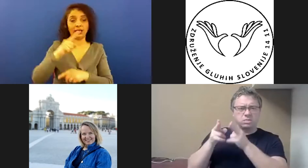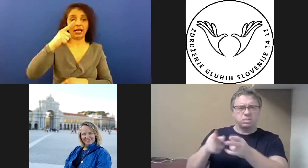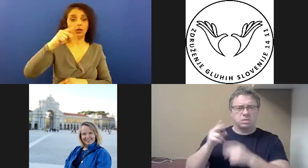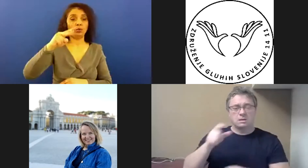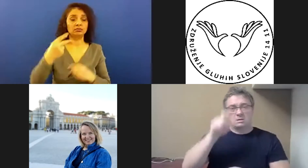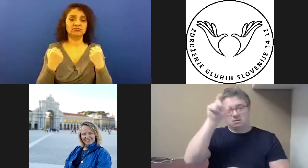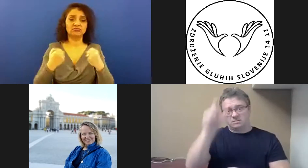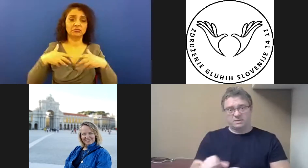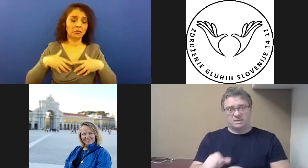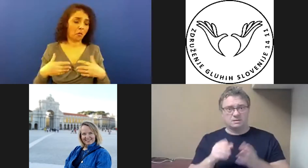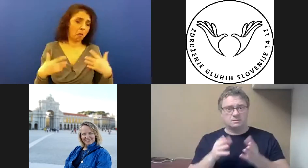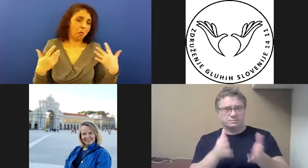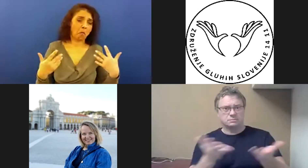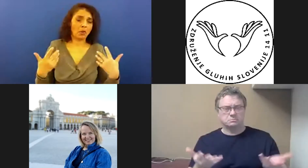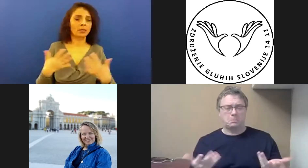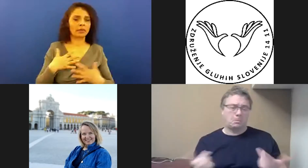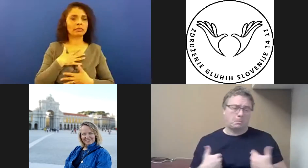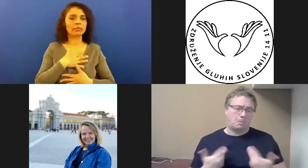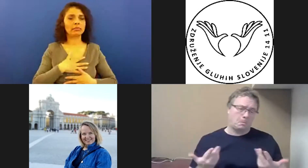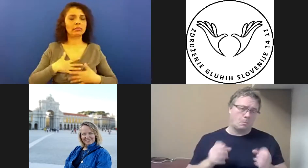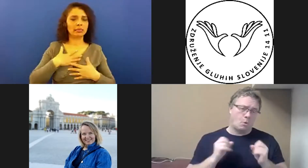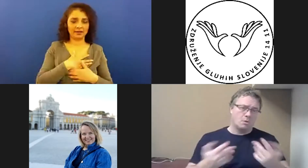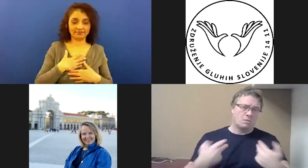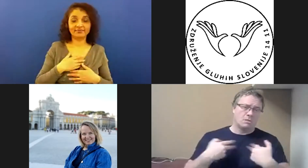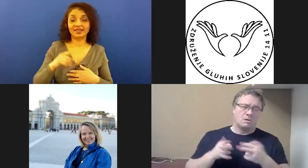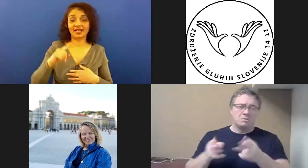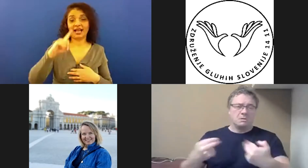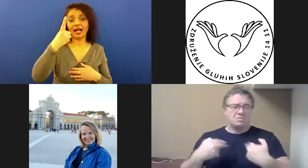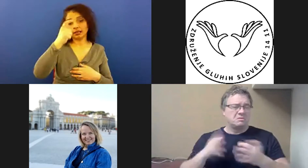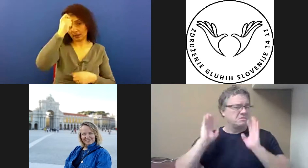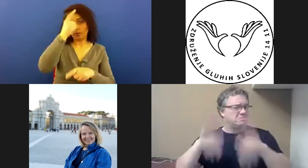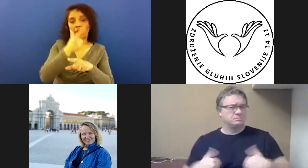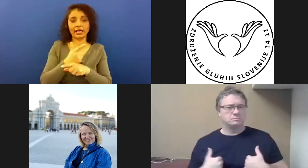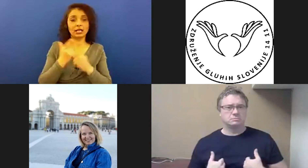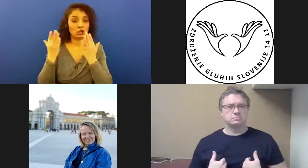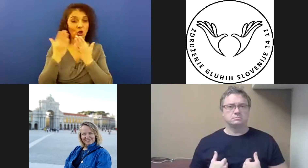my brothers were teased and bullied for being Roma.